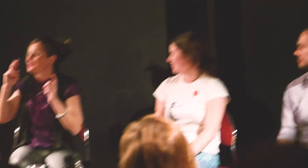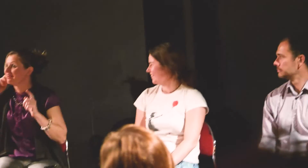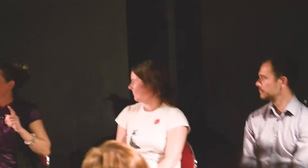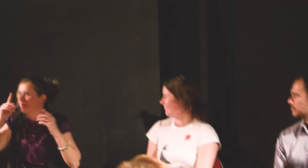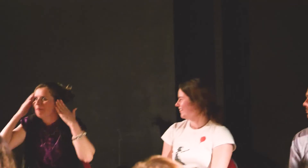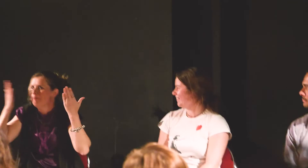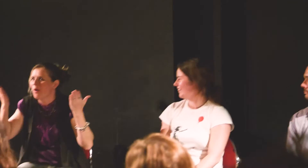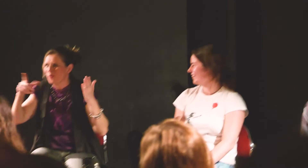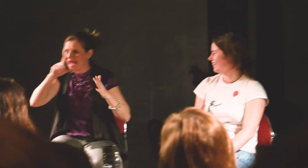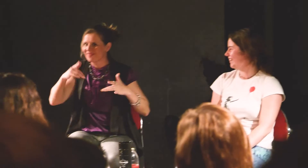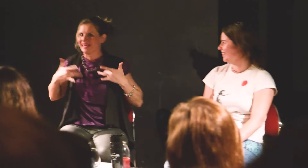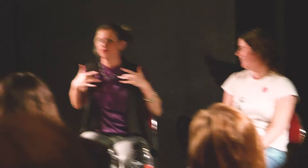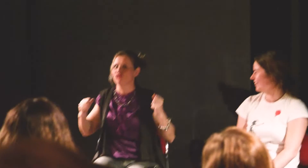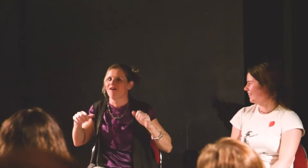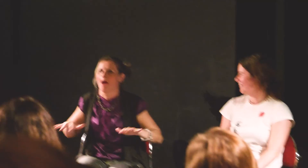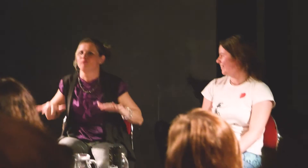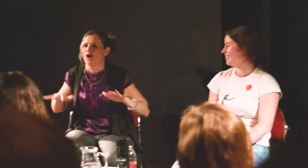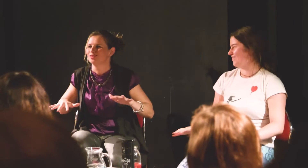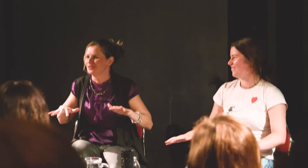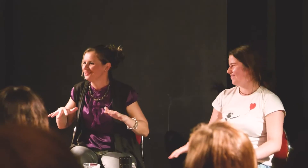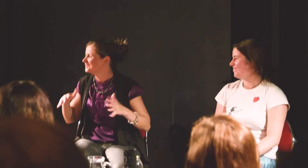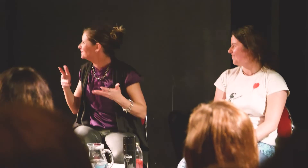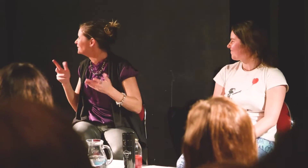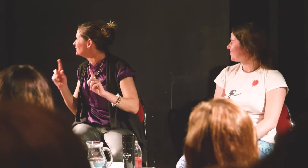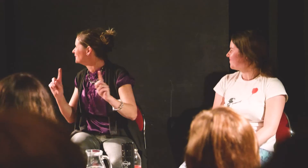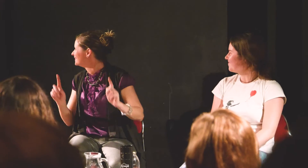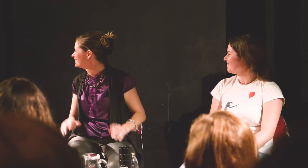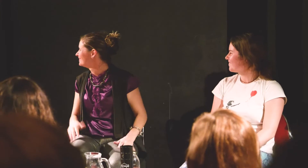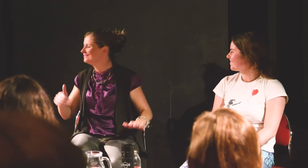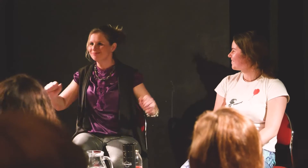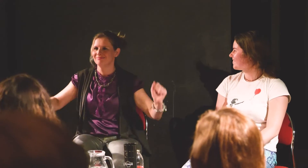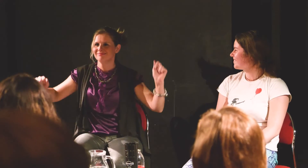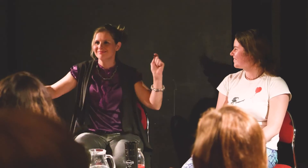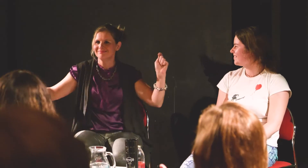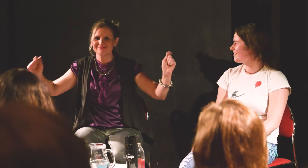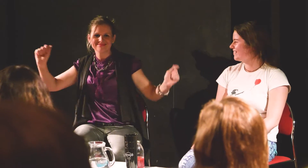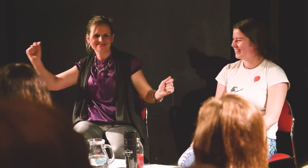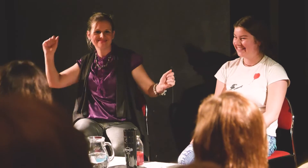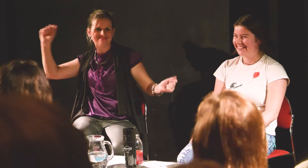Oh, here we go. See the deaf people. We have no idea what that is. We can feel there's a strong vibration going on. Oh, here we go. Woo!